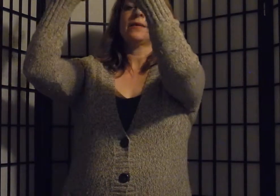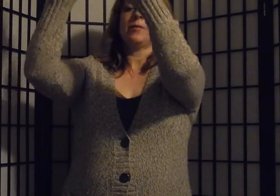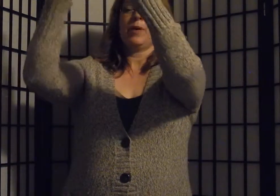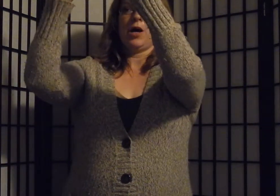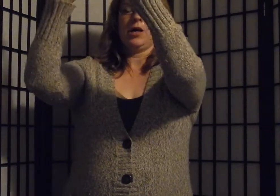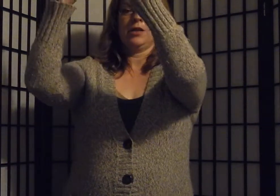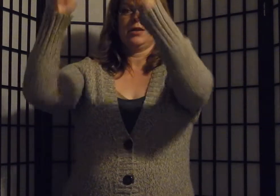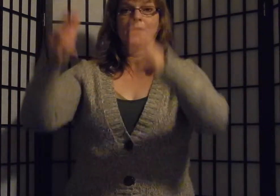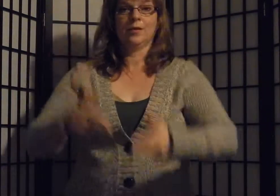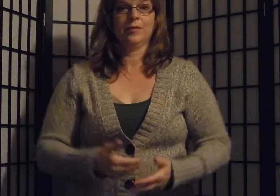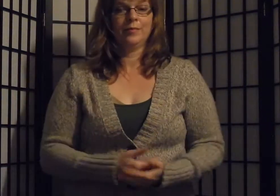Basketball.